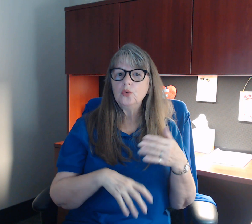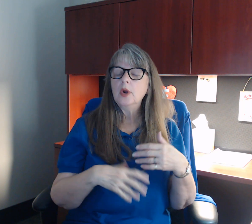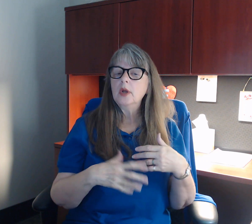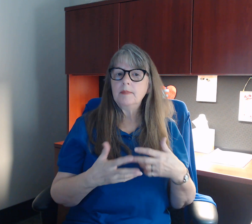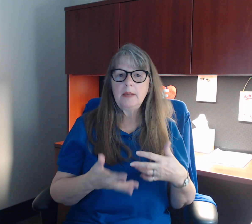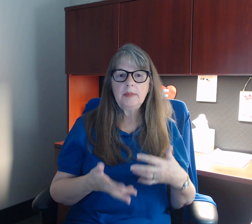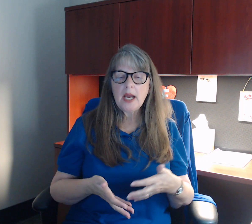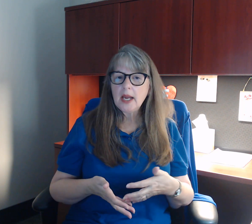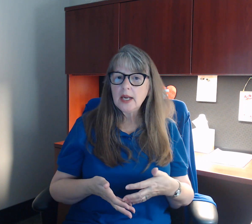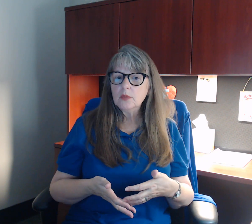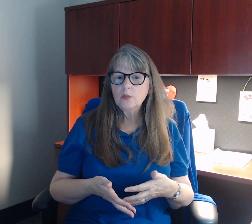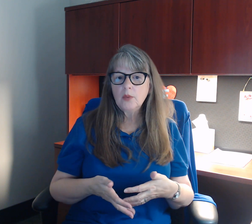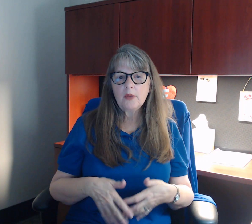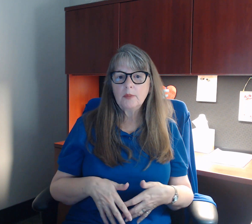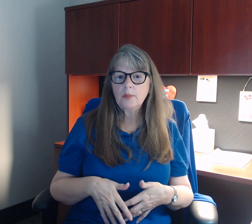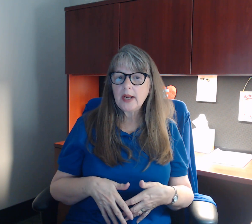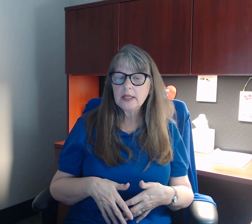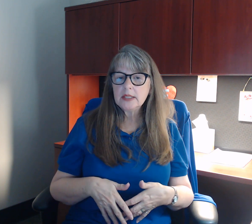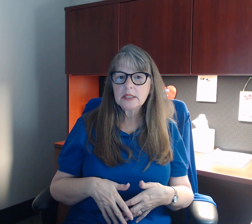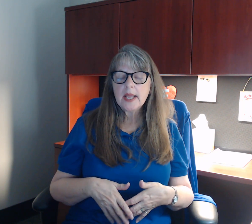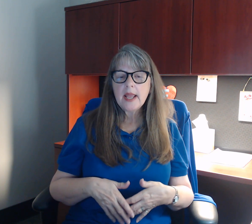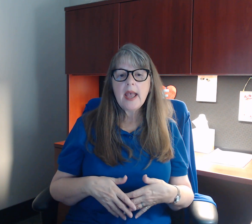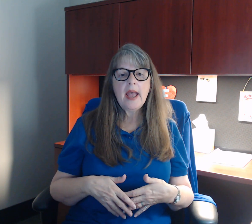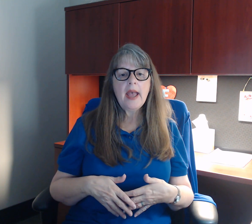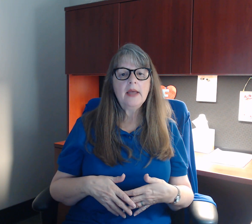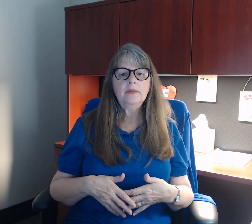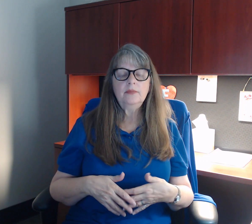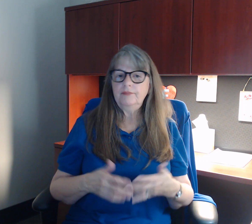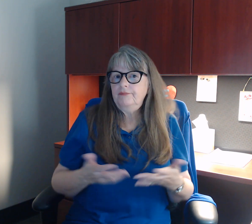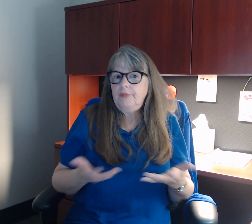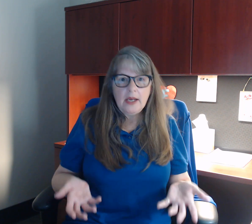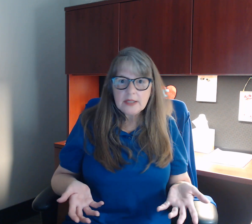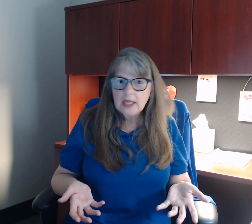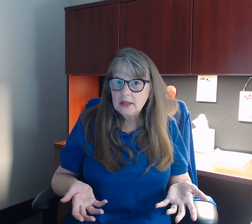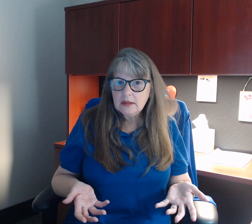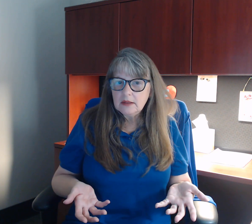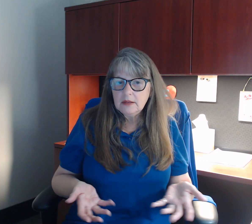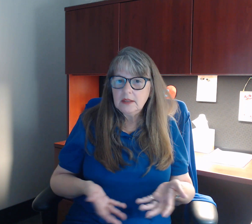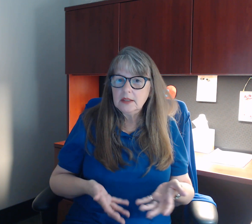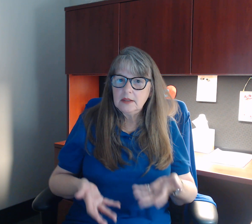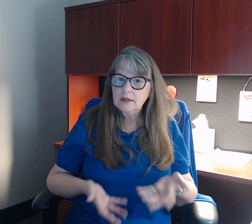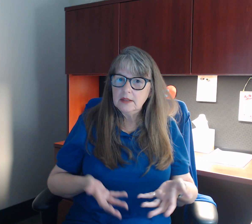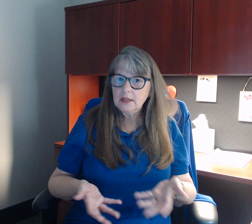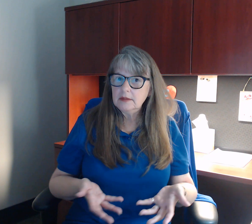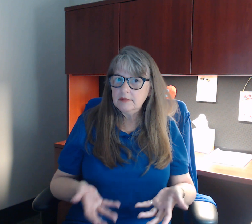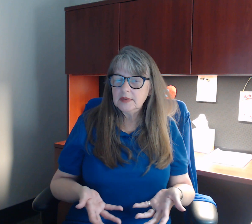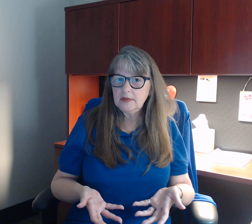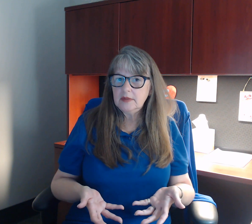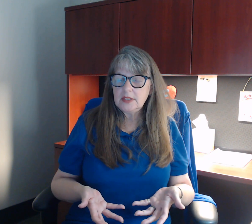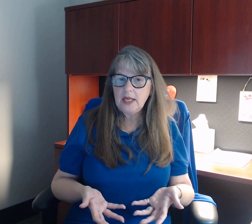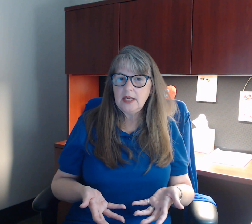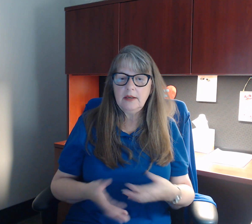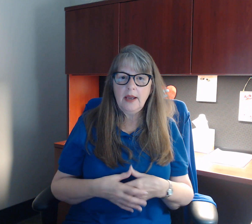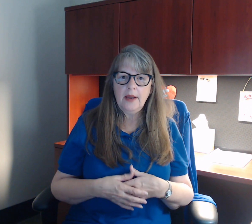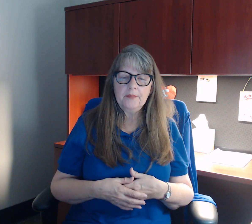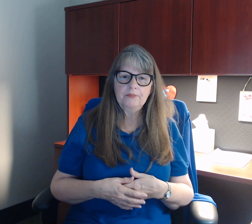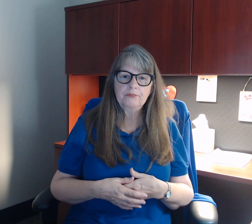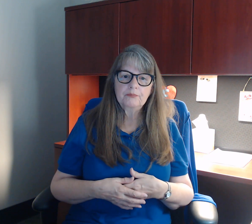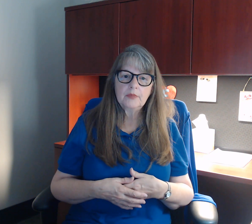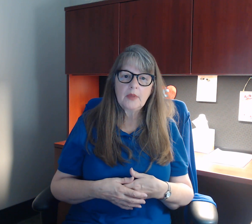the baby died while they were pregnant, and they had to get the dead